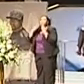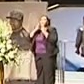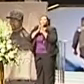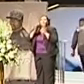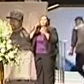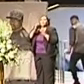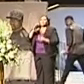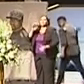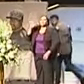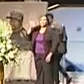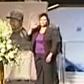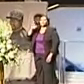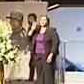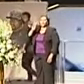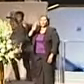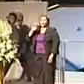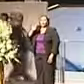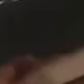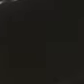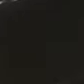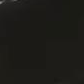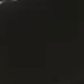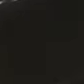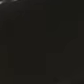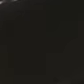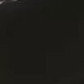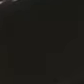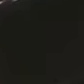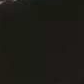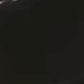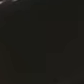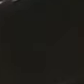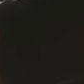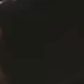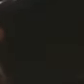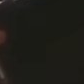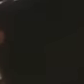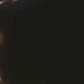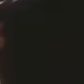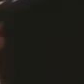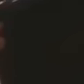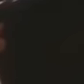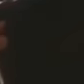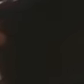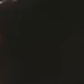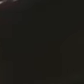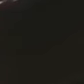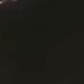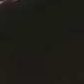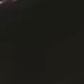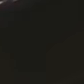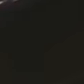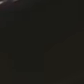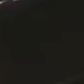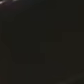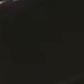Thank you, Pastor Wright, to co-pastor Mia Wright, and certainly to this family, to Reverend Sharpton, to all dignitaries, and